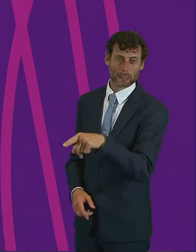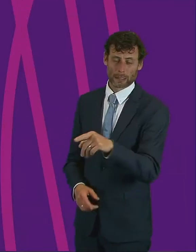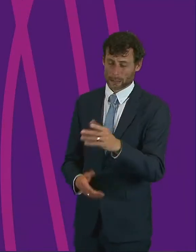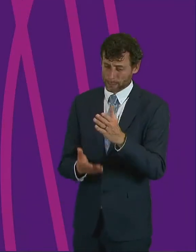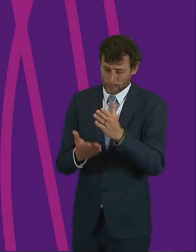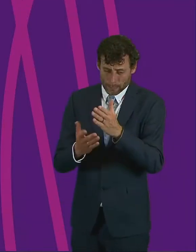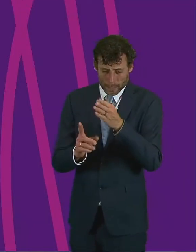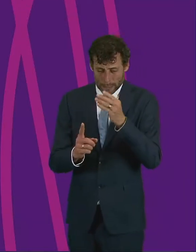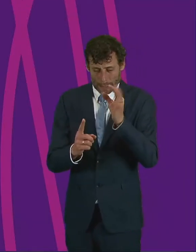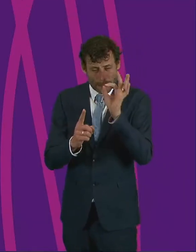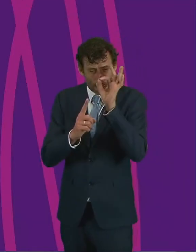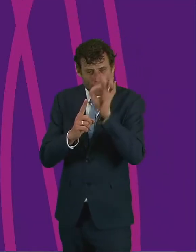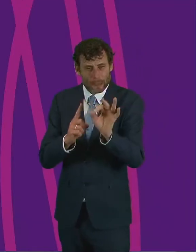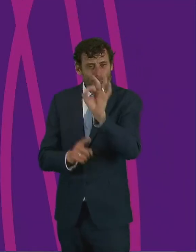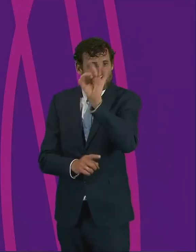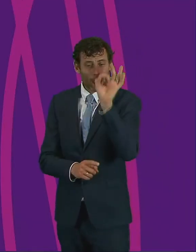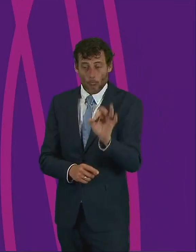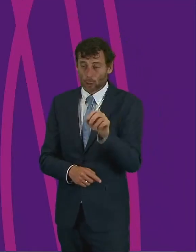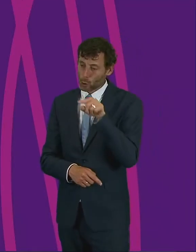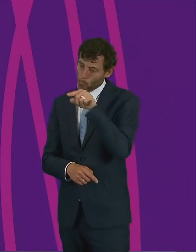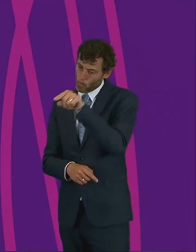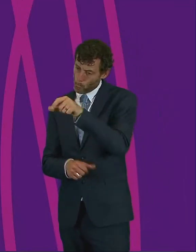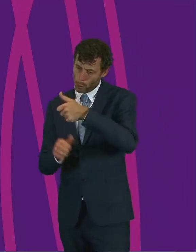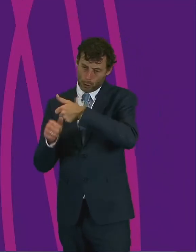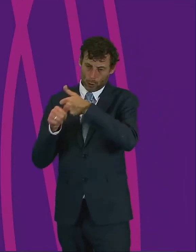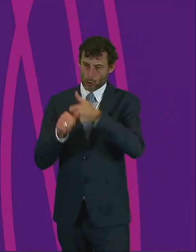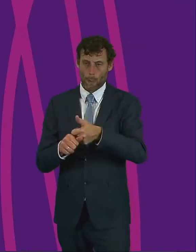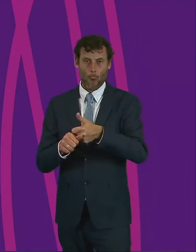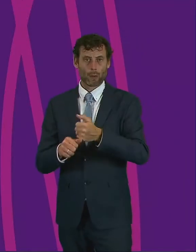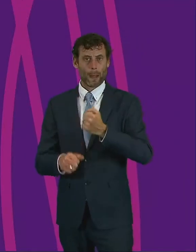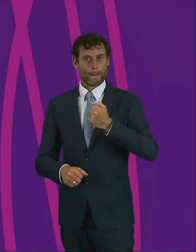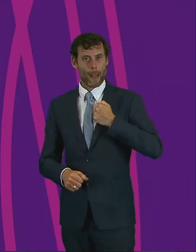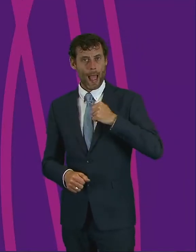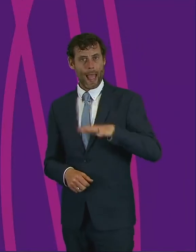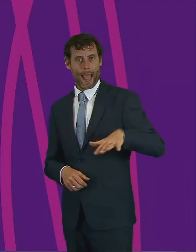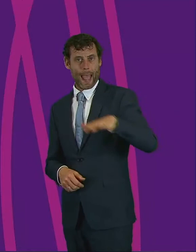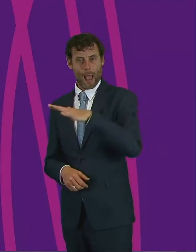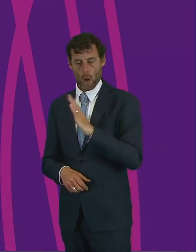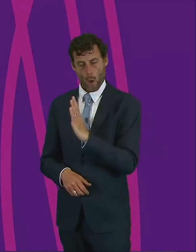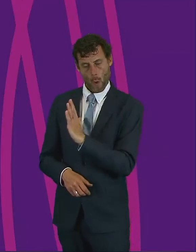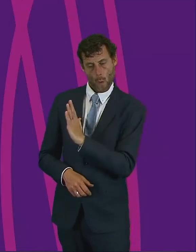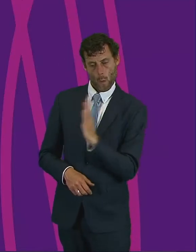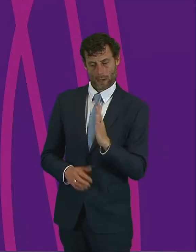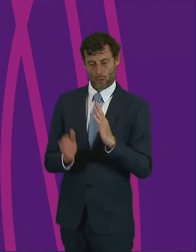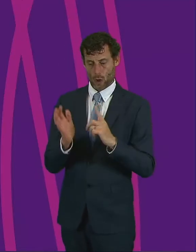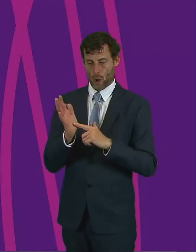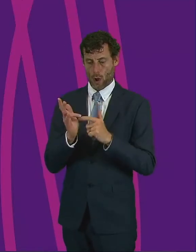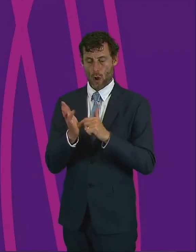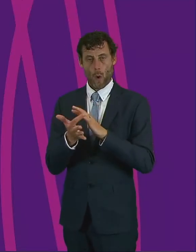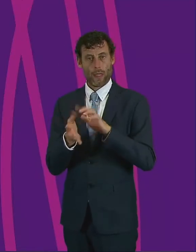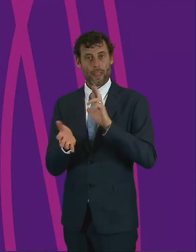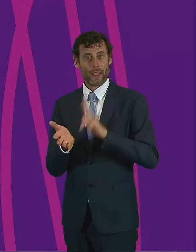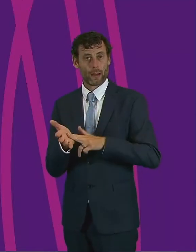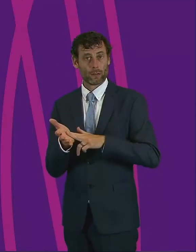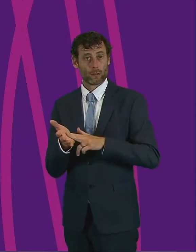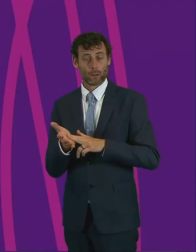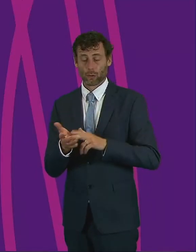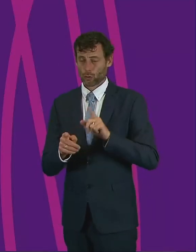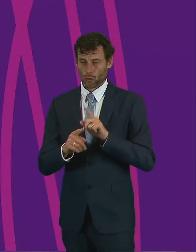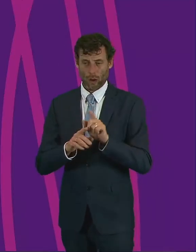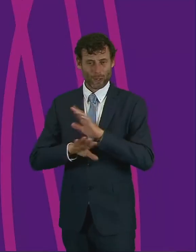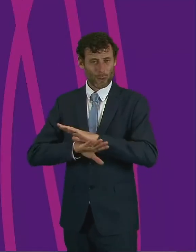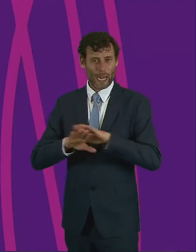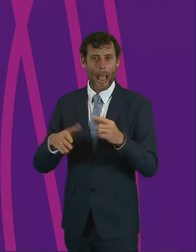question? What targeted support will go to my area of West Lothian to prevent a repeat of the